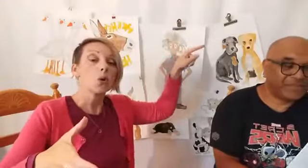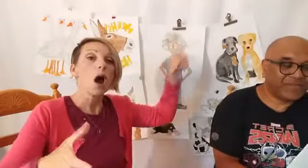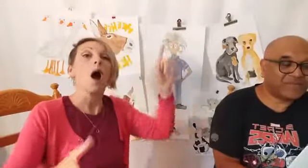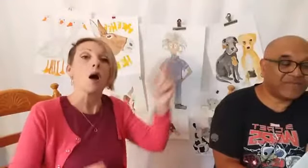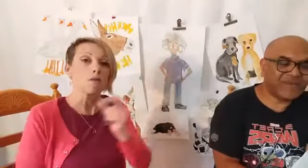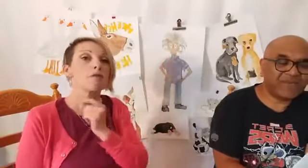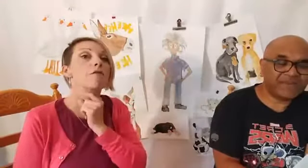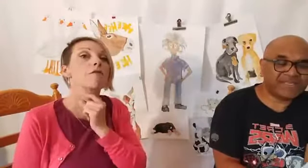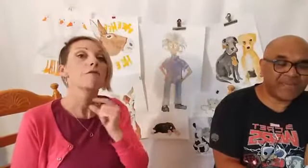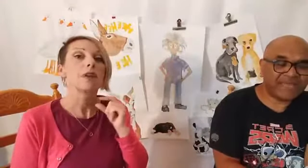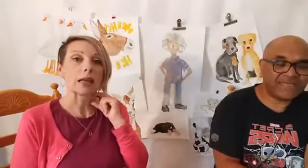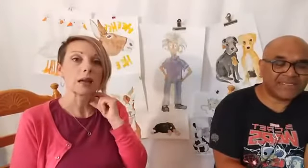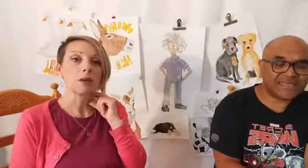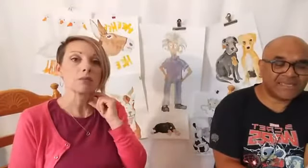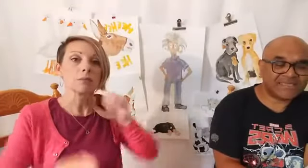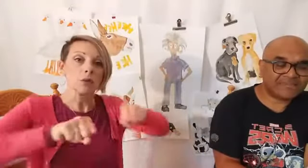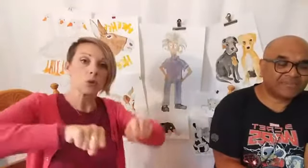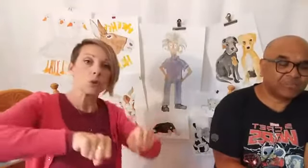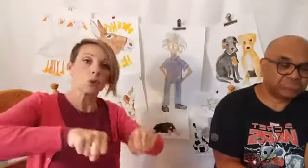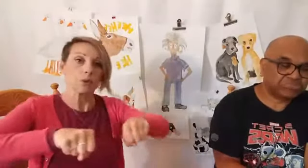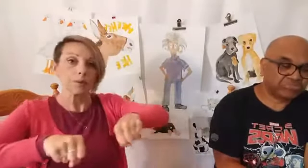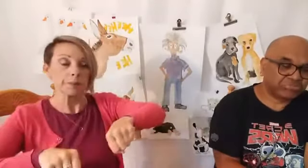He was a very busy man these days,